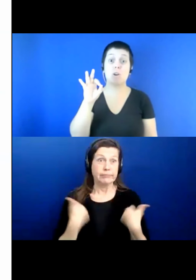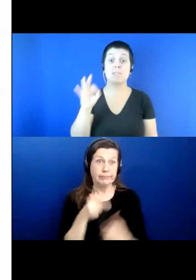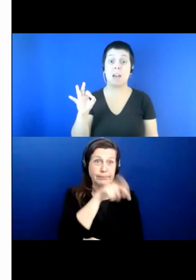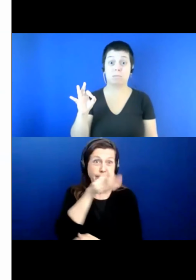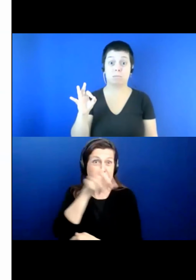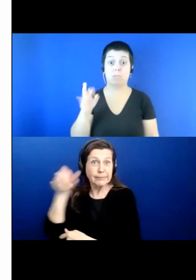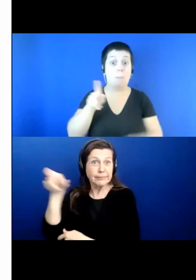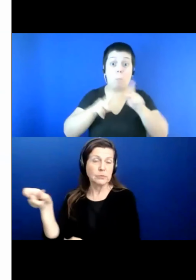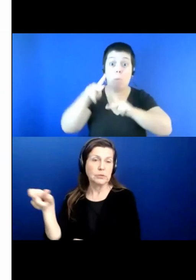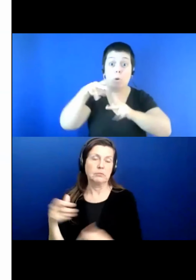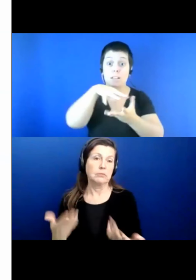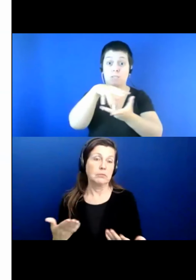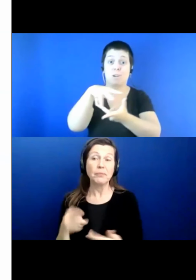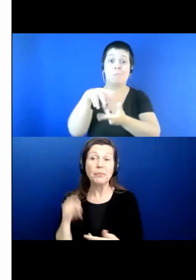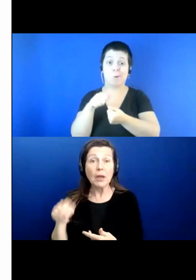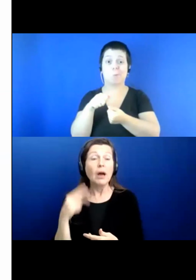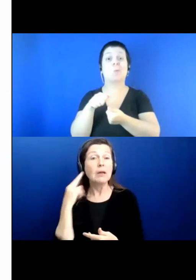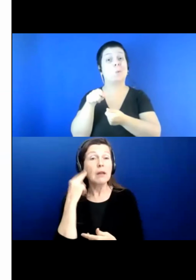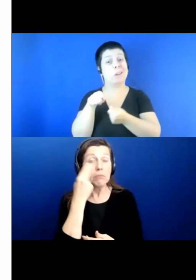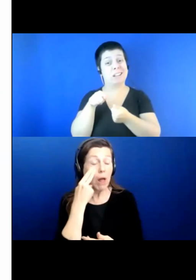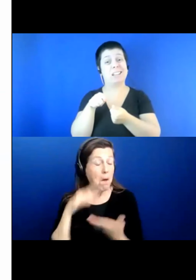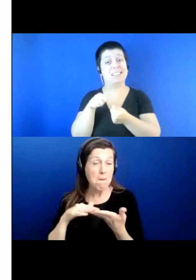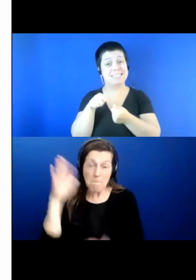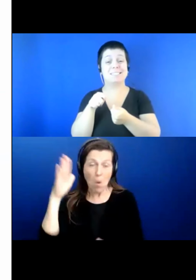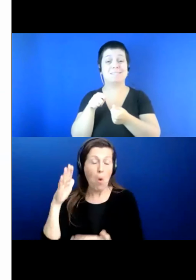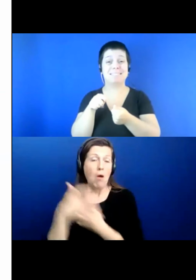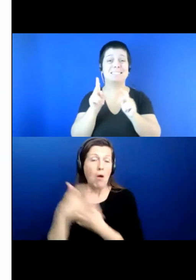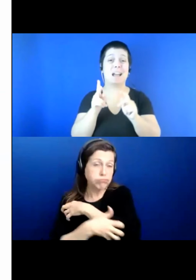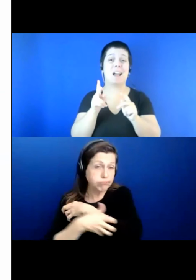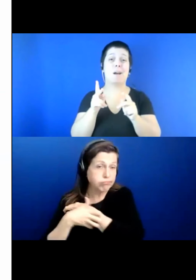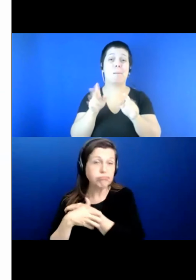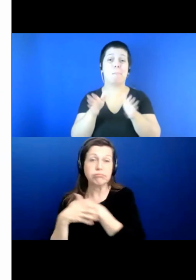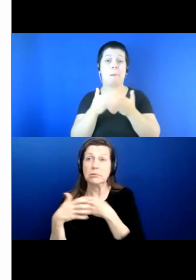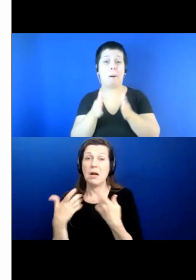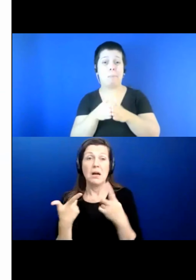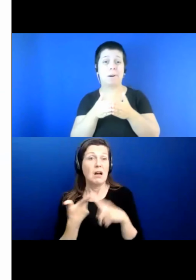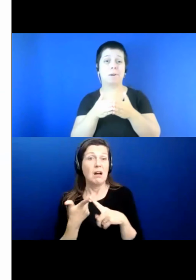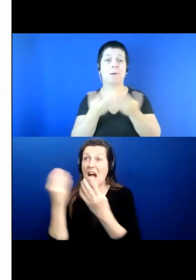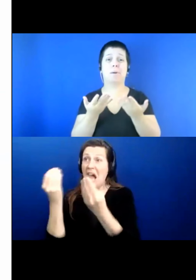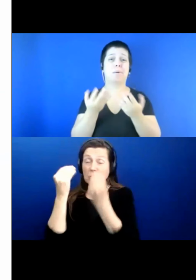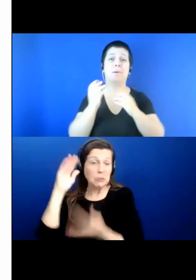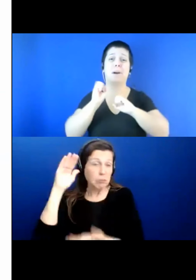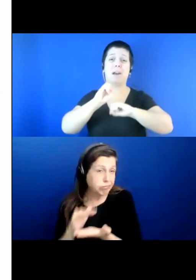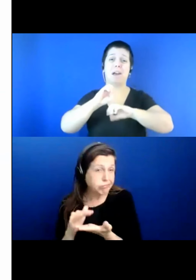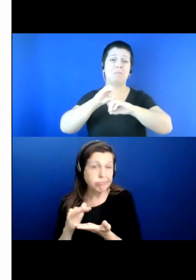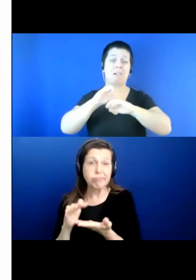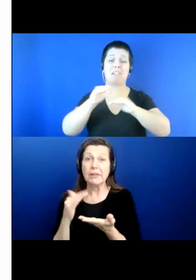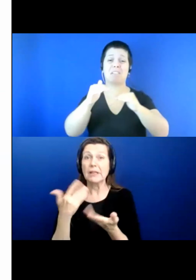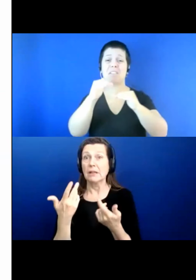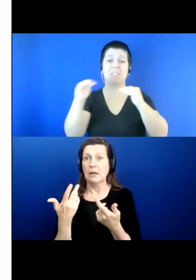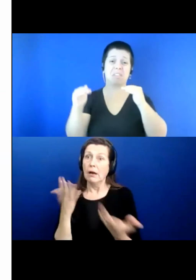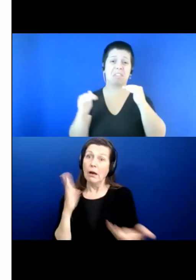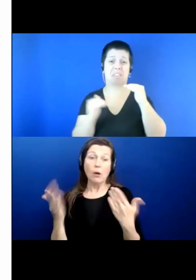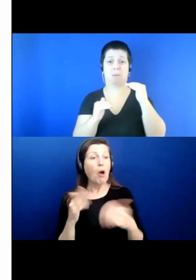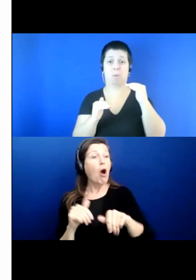more likely to live in poverty and be unemployed, with lower education outcomes than other persons